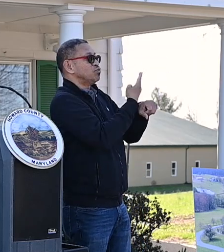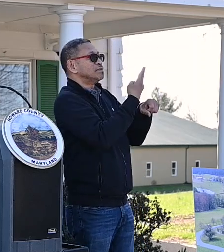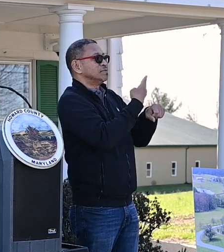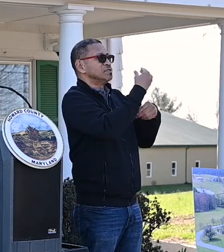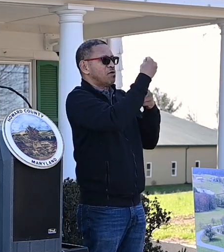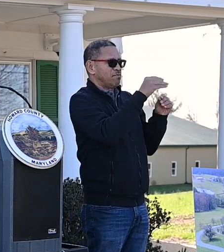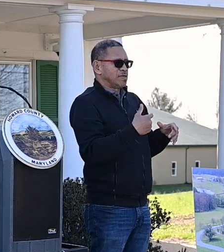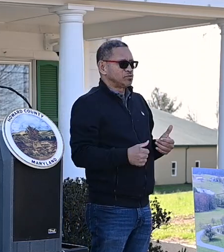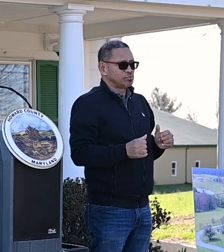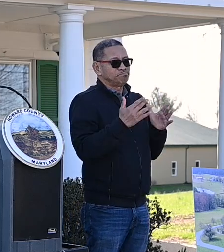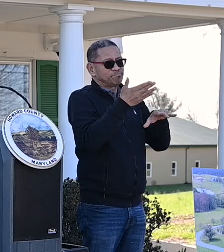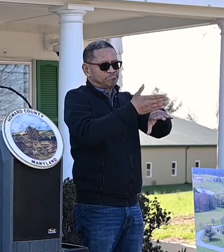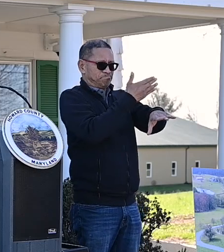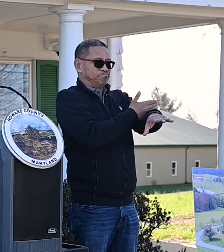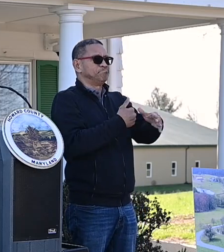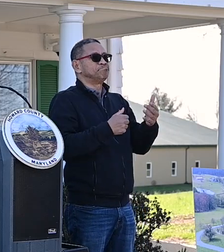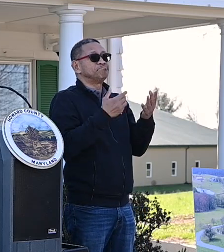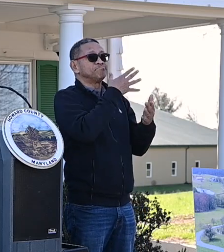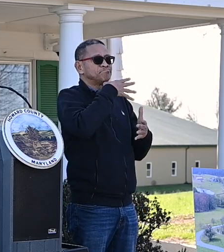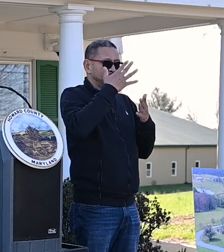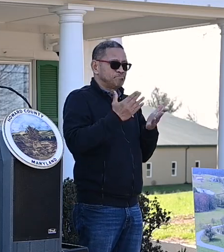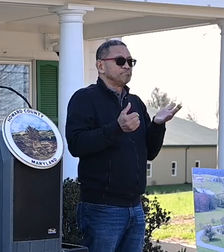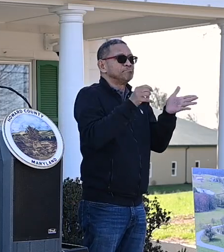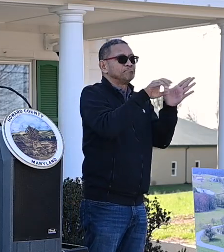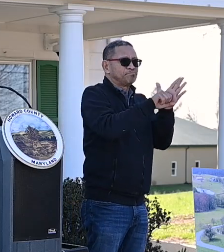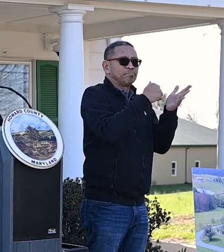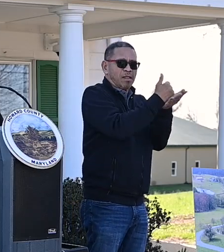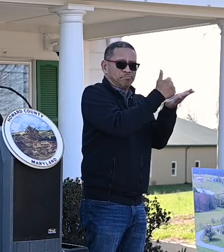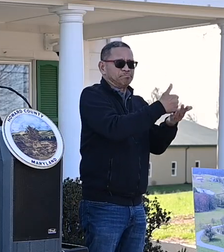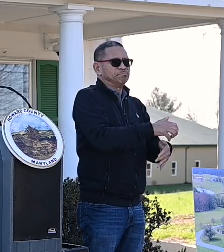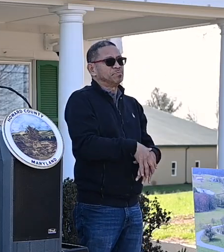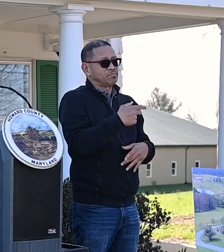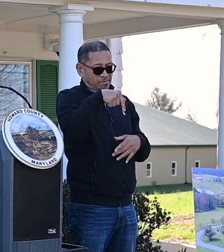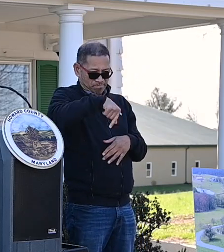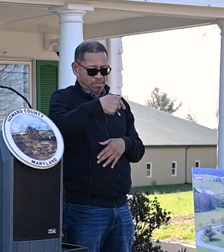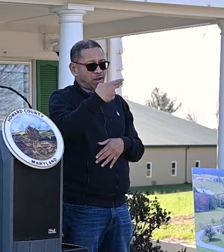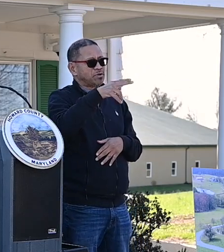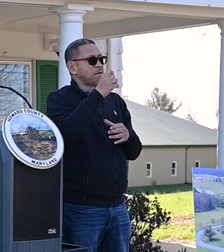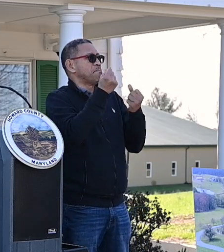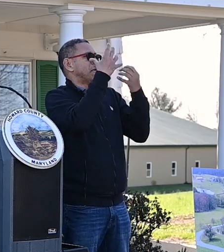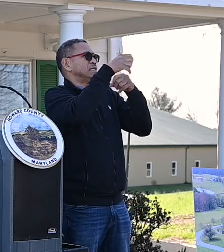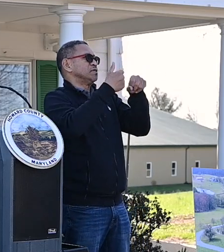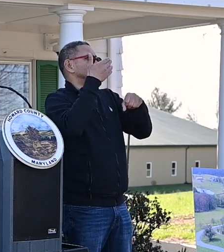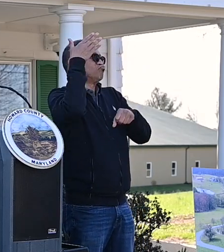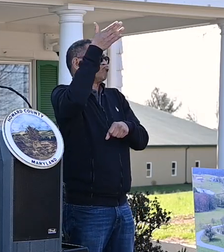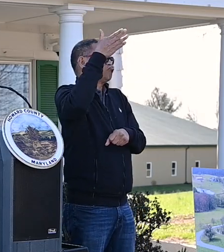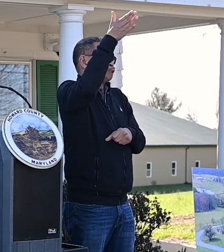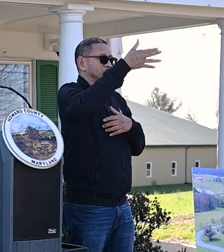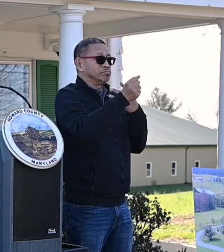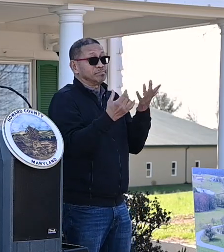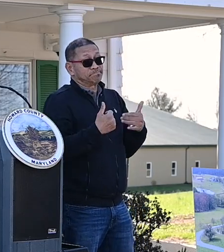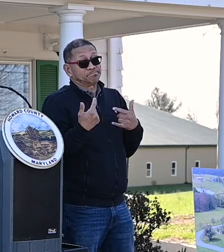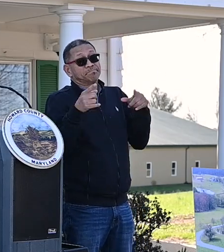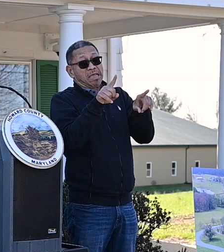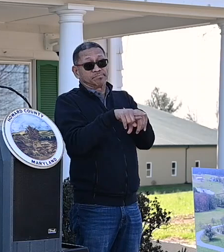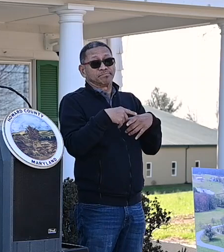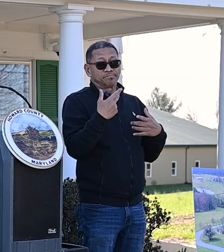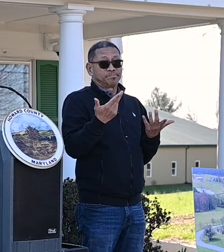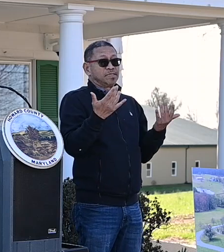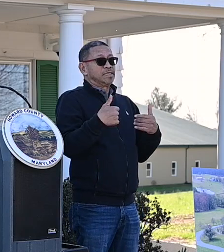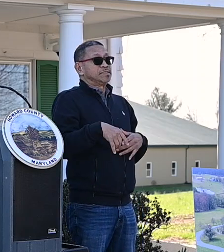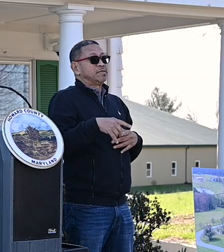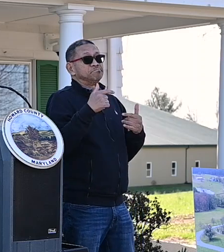enhance the sustainability of agriculture in Howard County for many years to come. As president of the Howard County